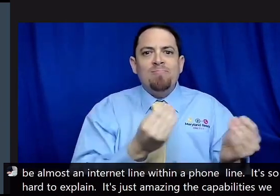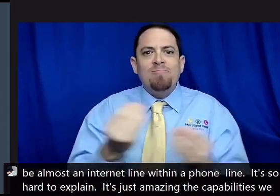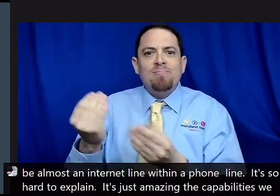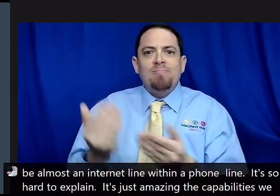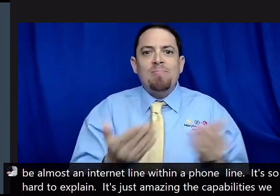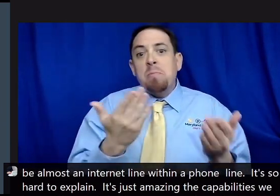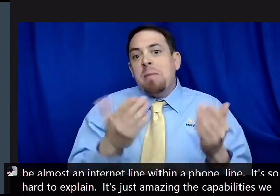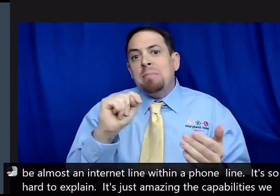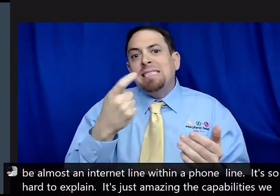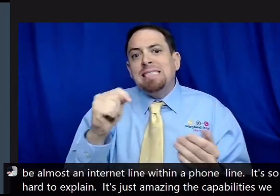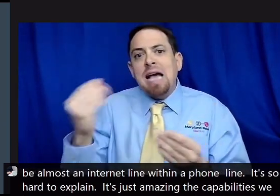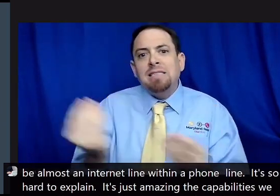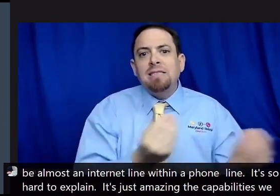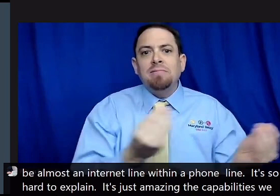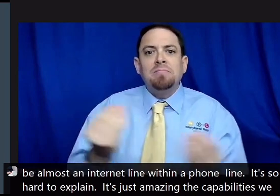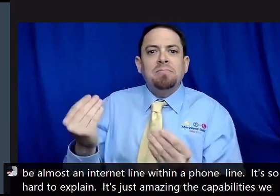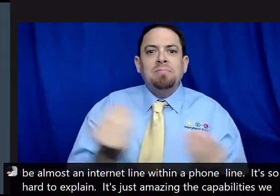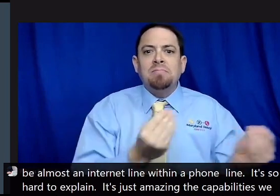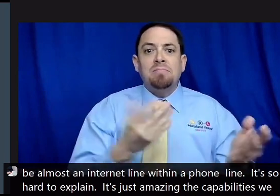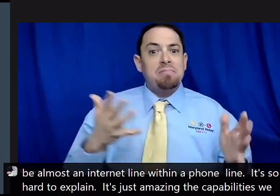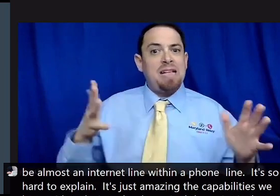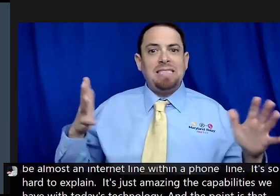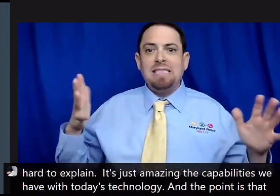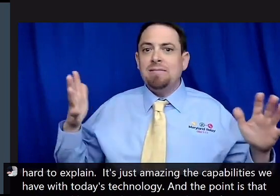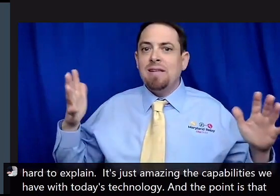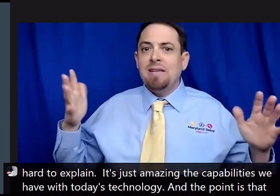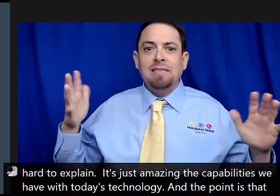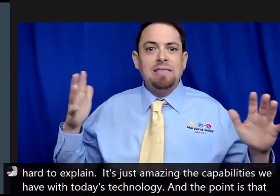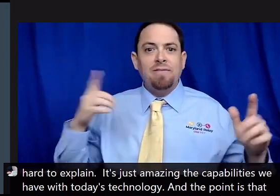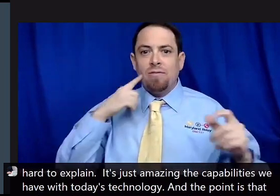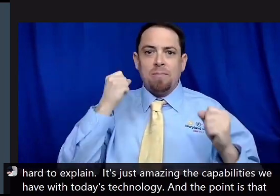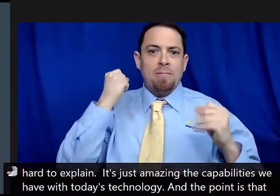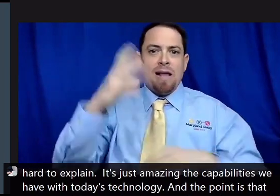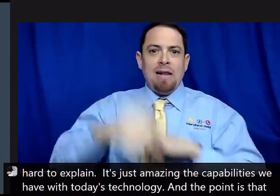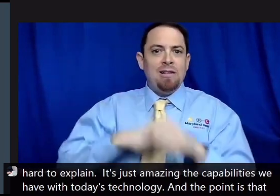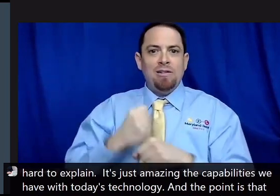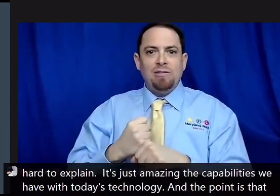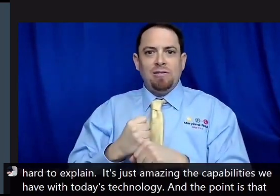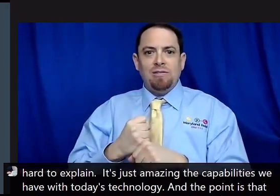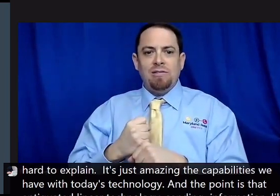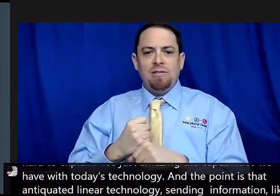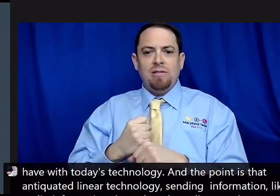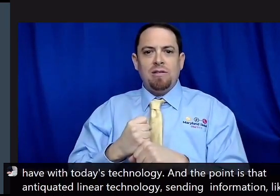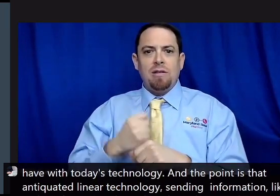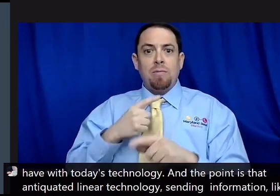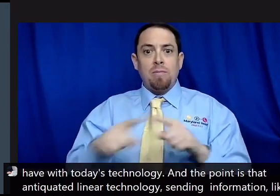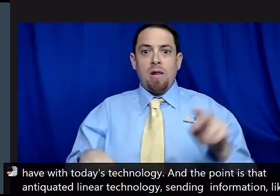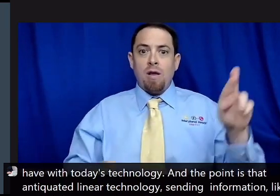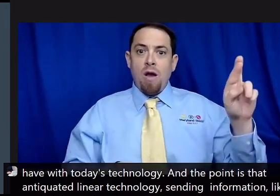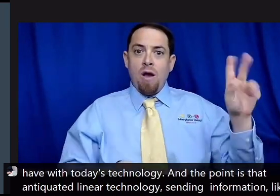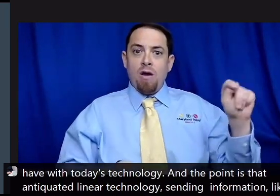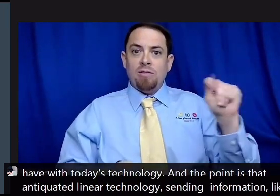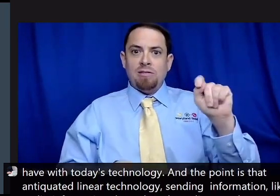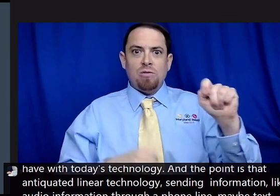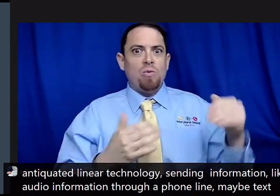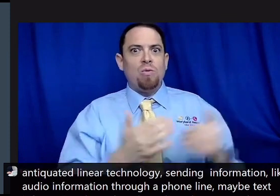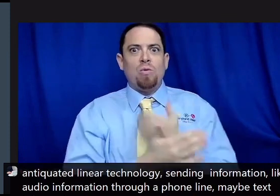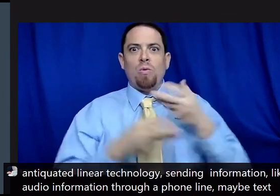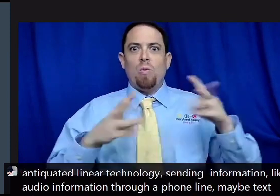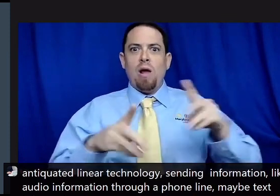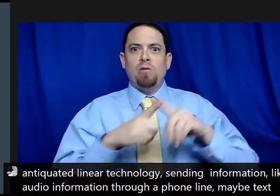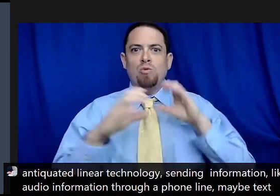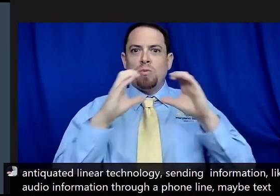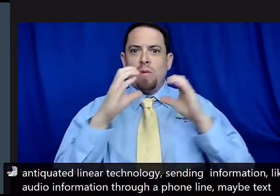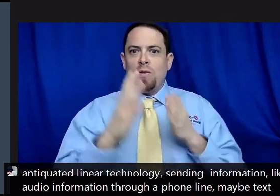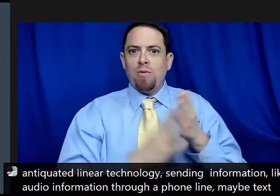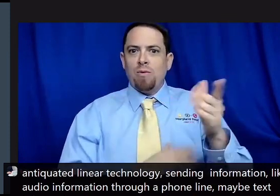like audio information through a phone line, maybe text information through a phone line, those were the limitations for many, many years.